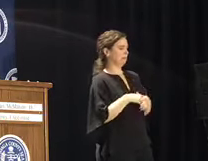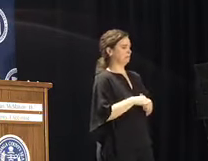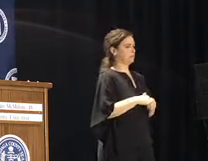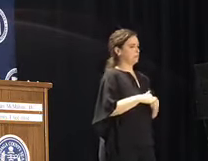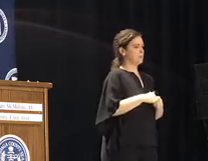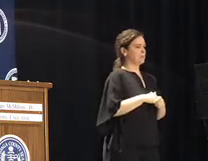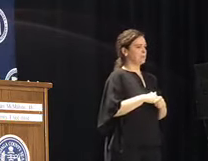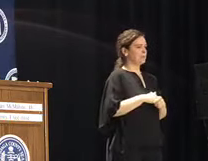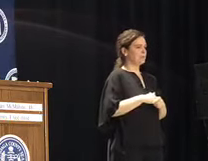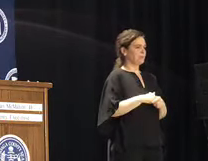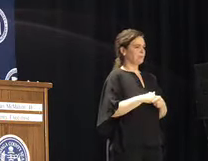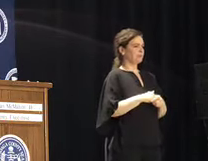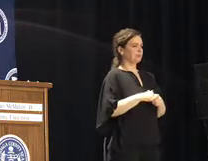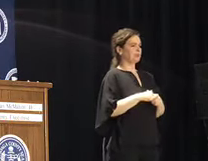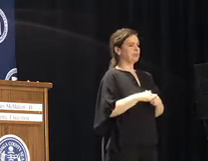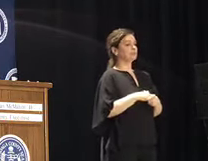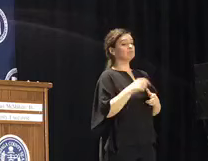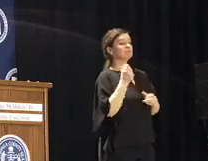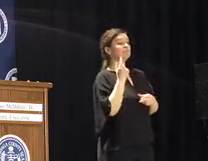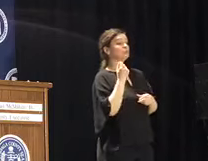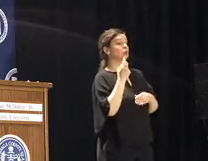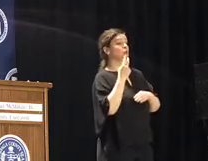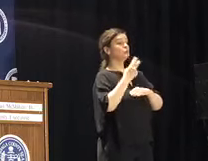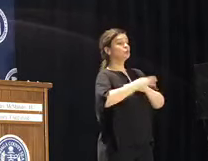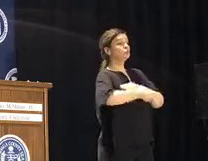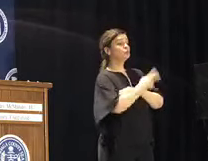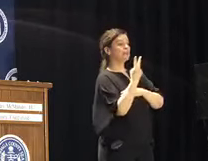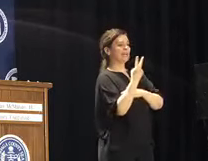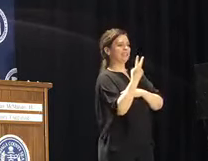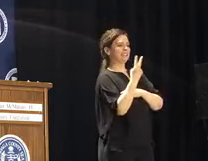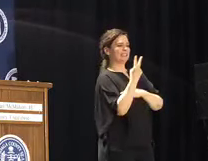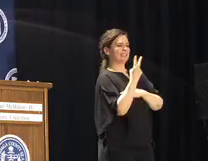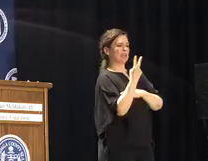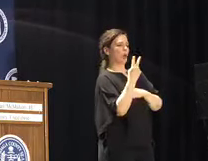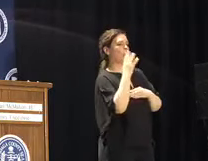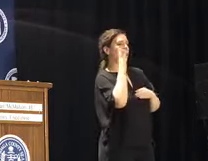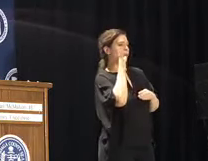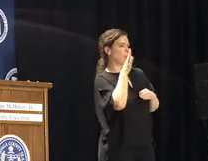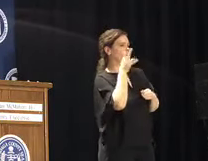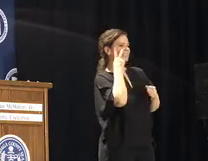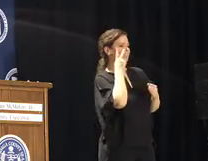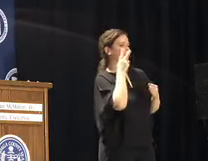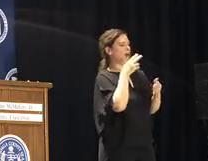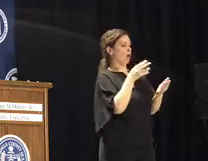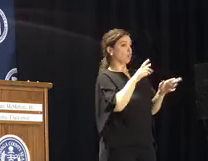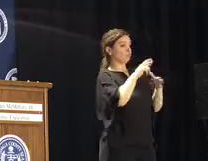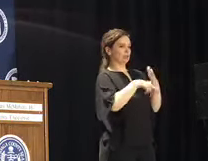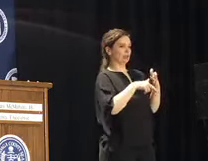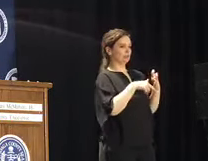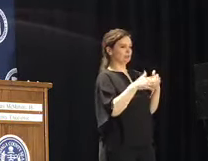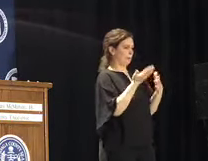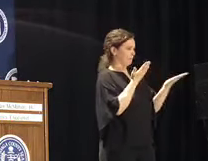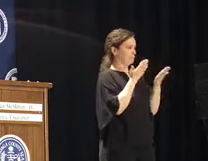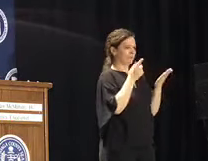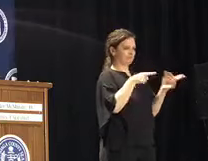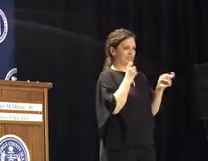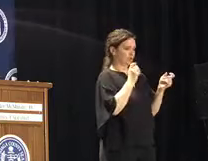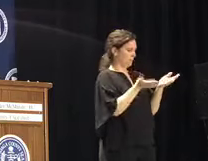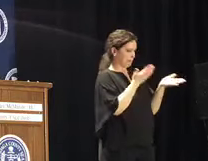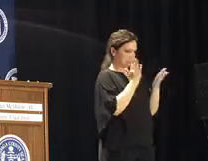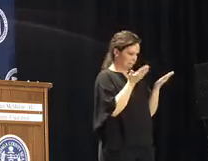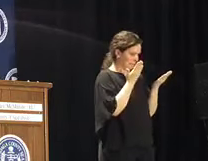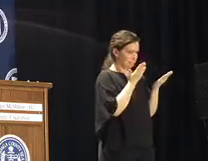will be very close to real time when it comes to our tests that are taken. 24 to 48 hours later, they're